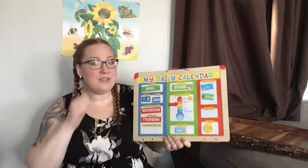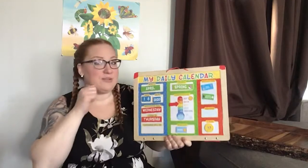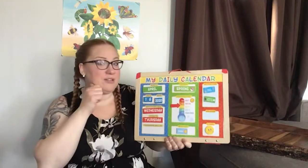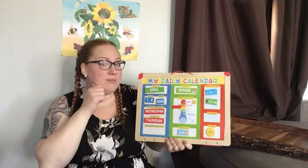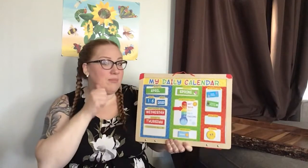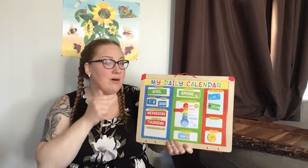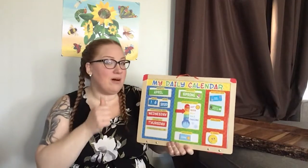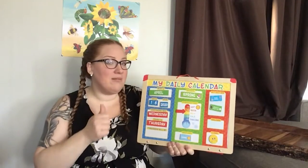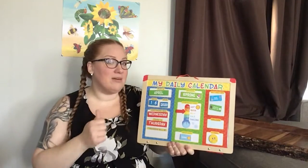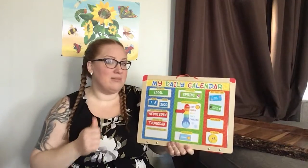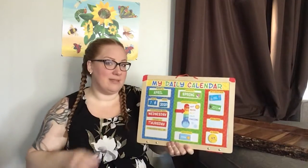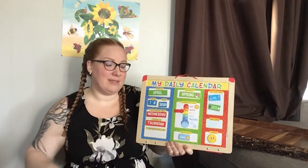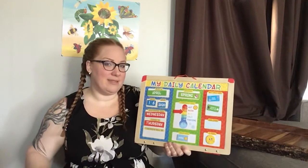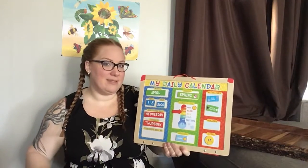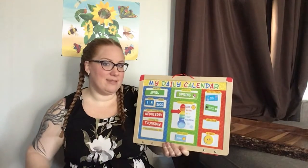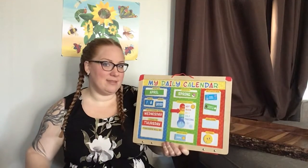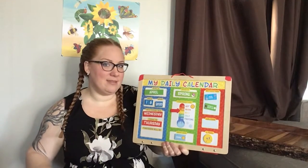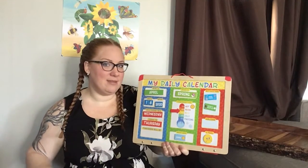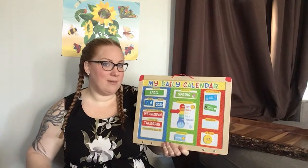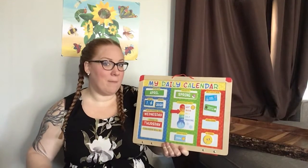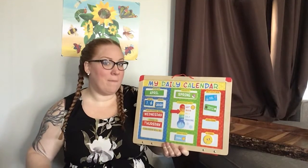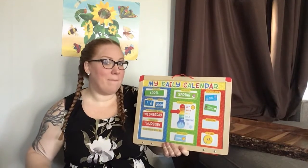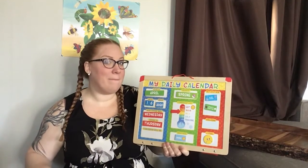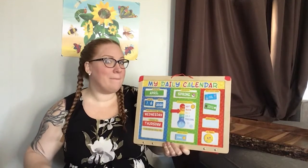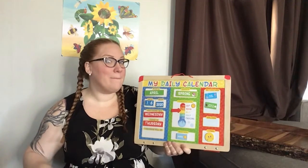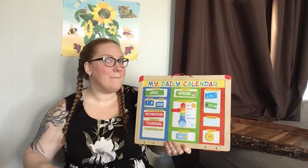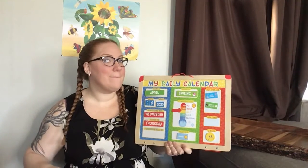So tomorrow is